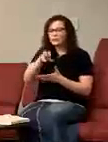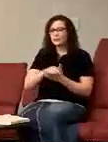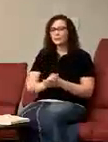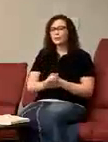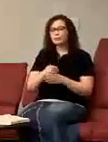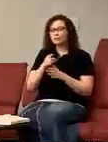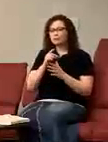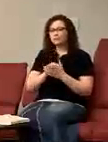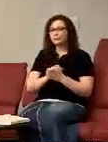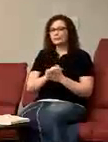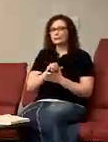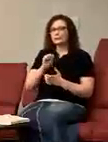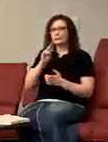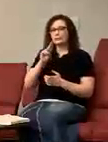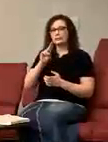mean?